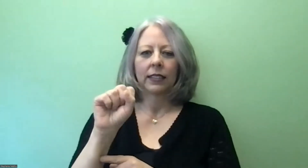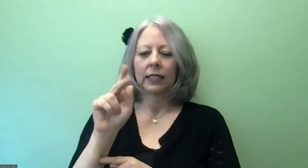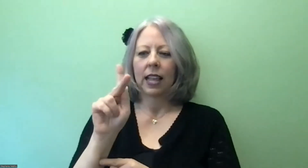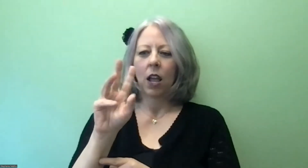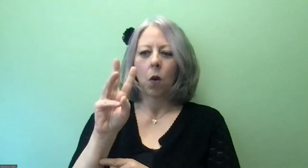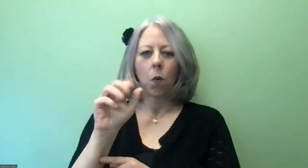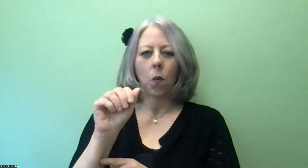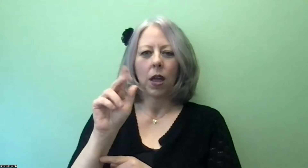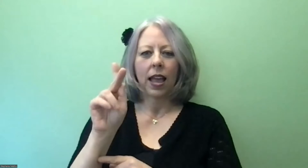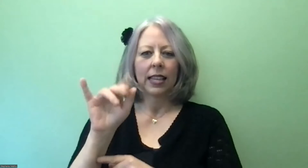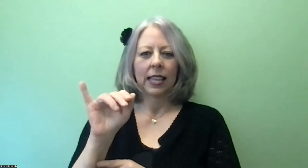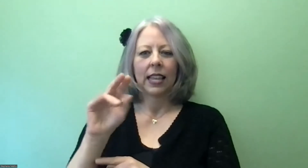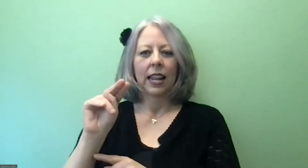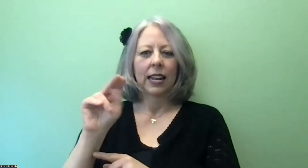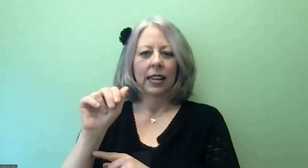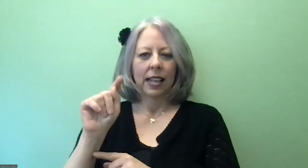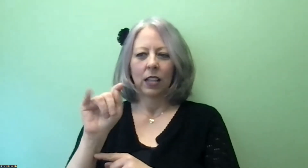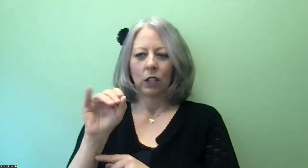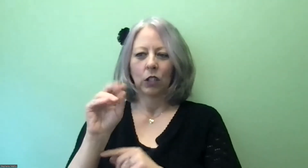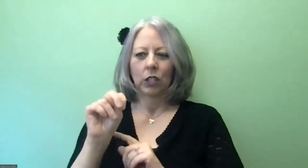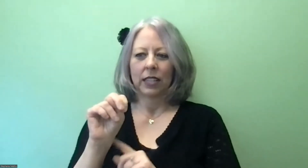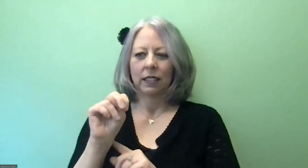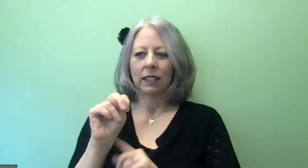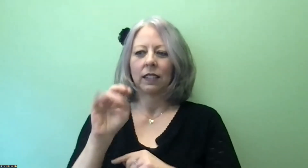which includes the Meskwaki Nation.